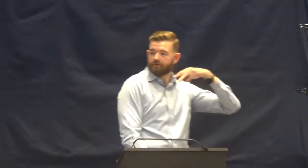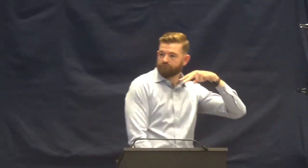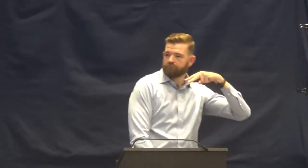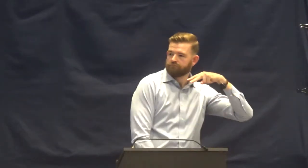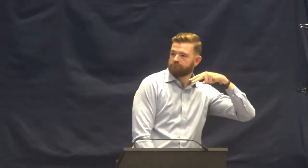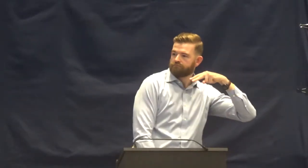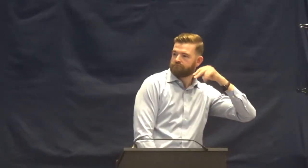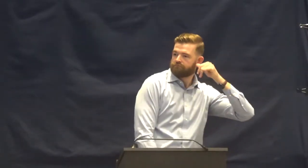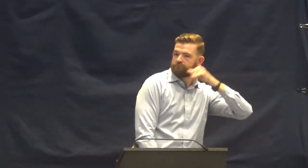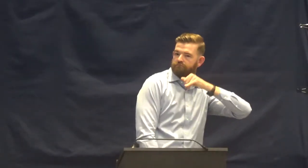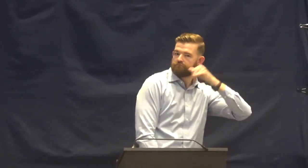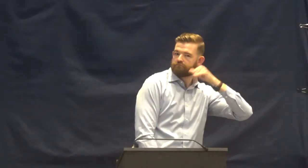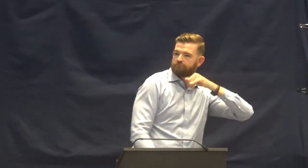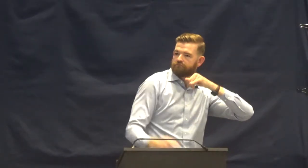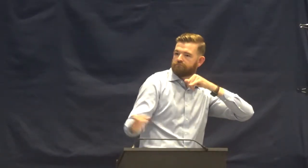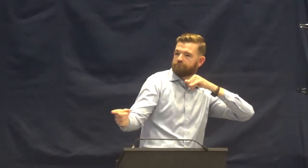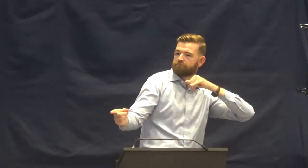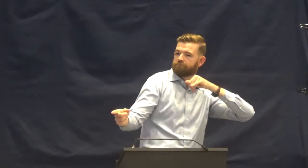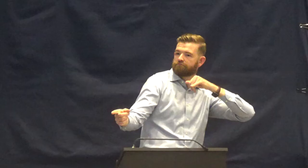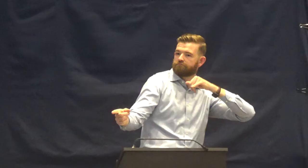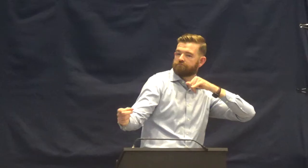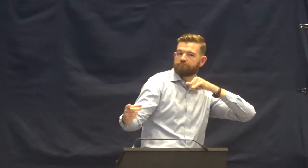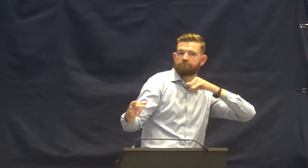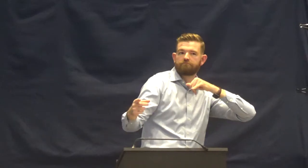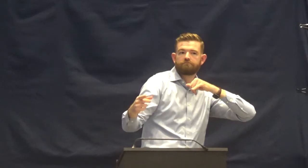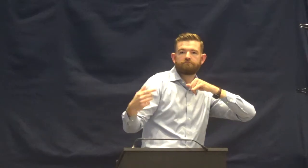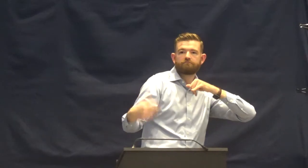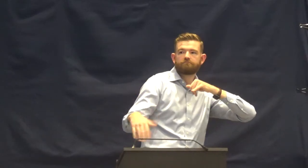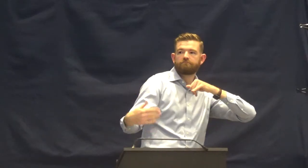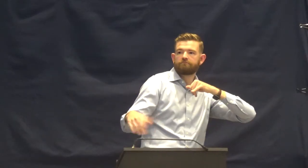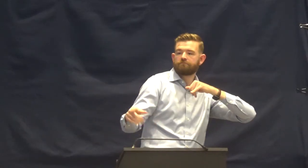should be watching us, and hearing people should be astounded.